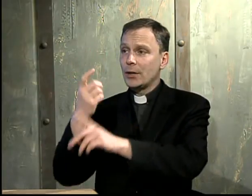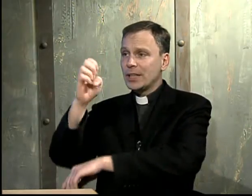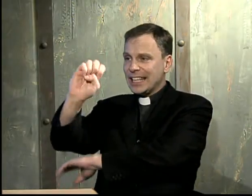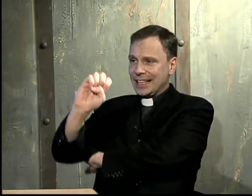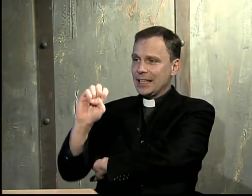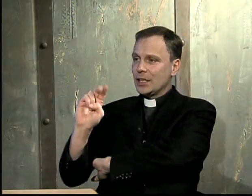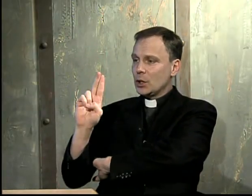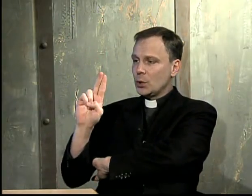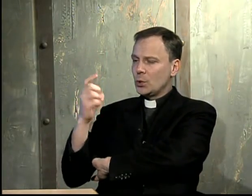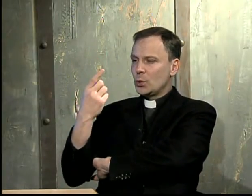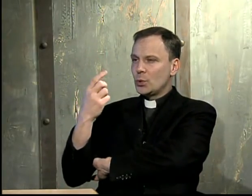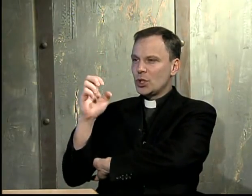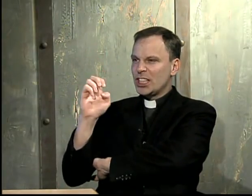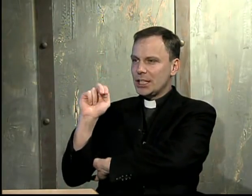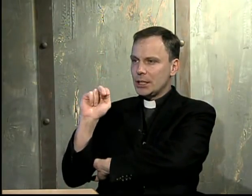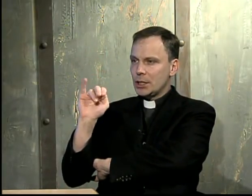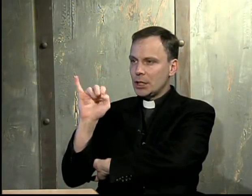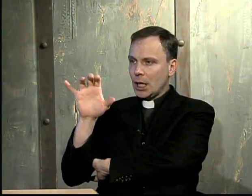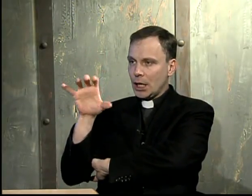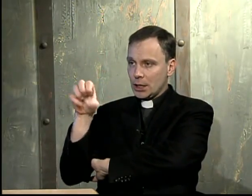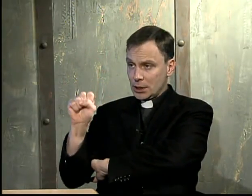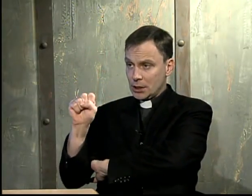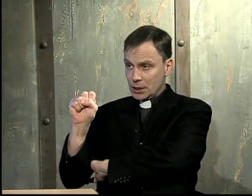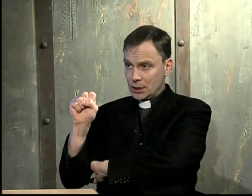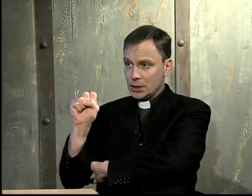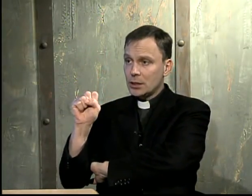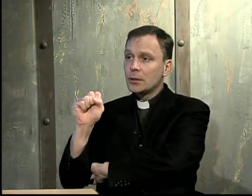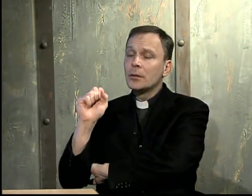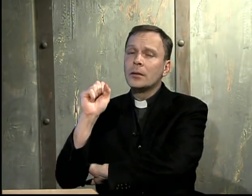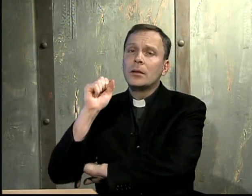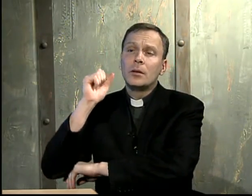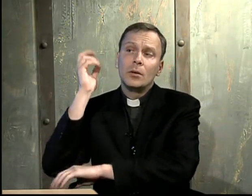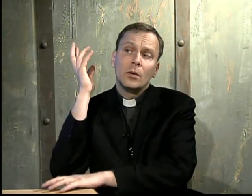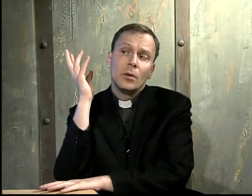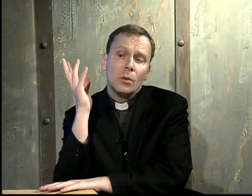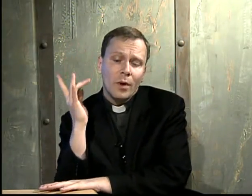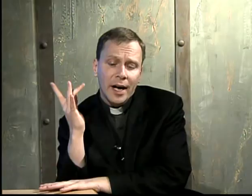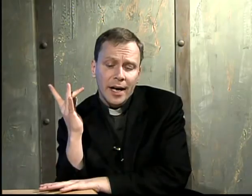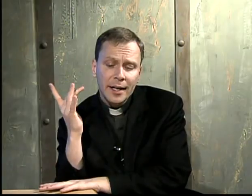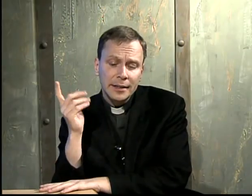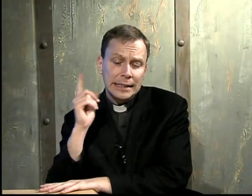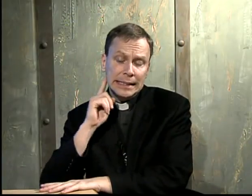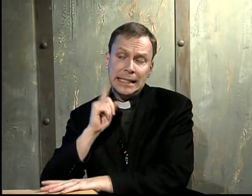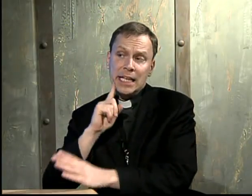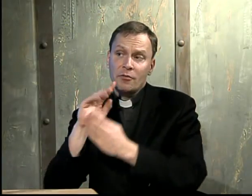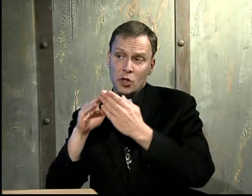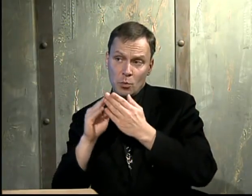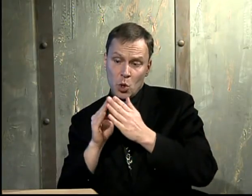Young deaf, and deaf in general, know a great deal about eugenics.